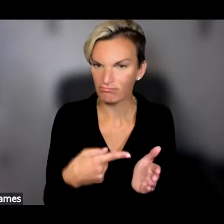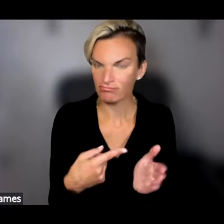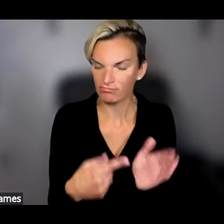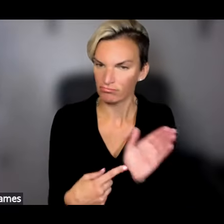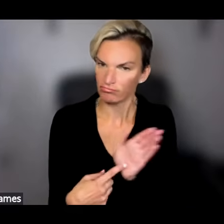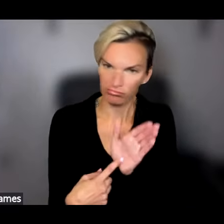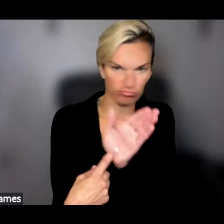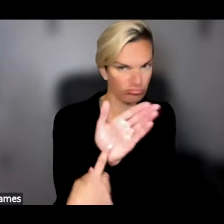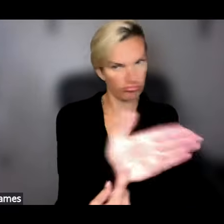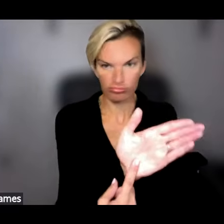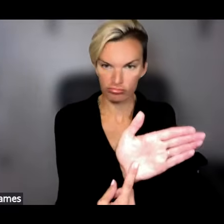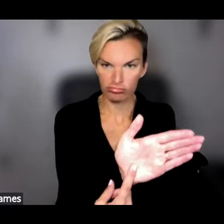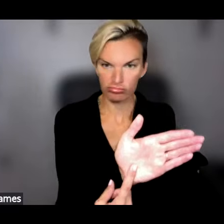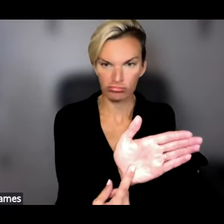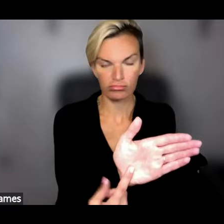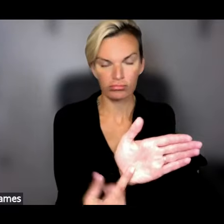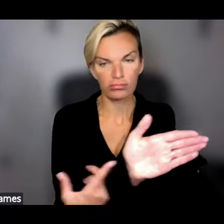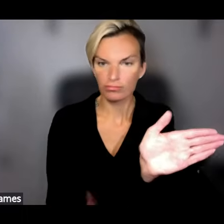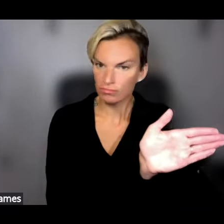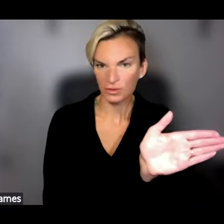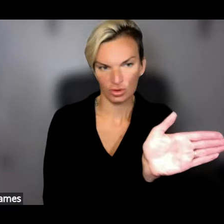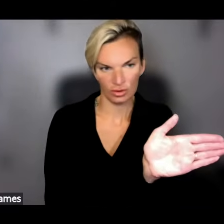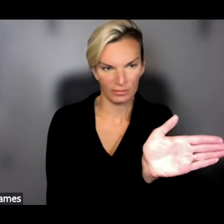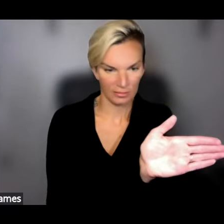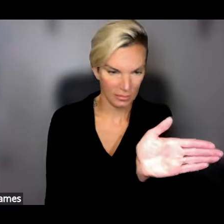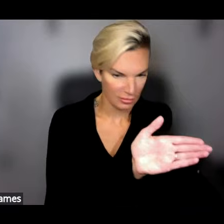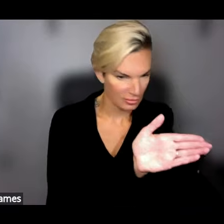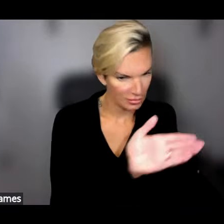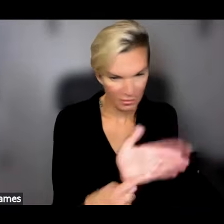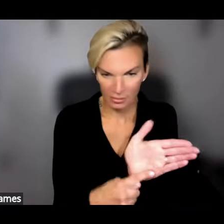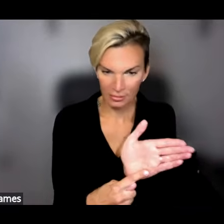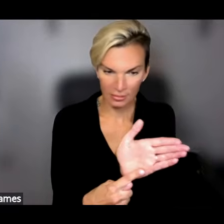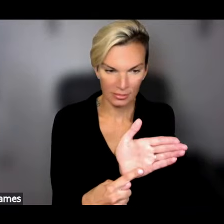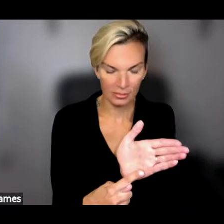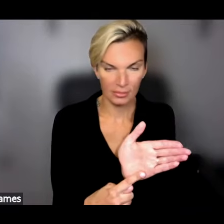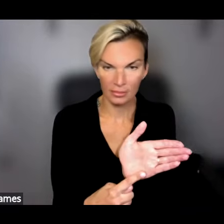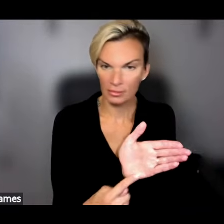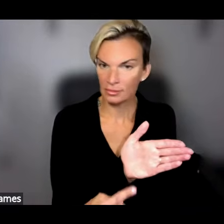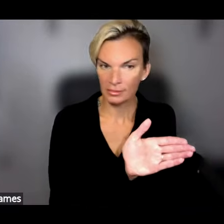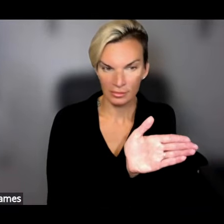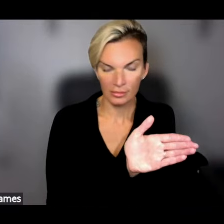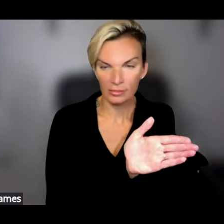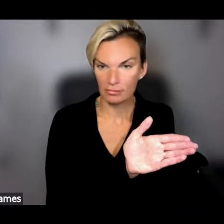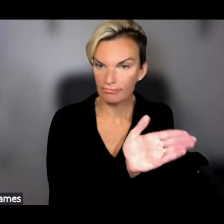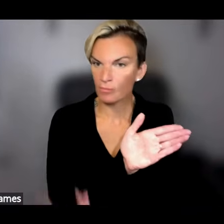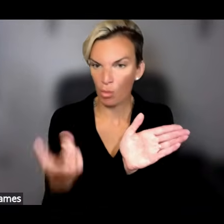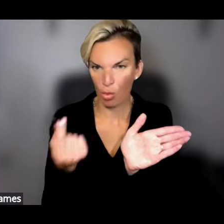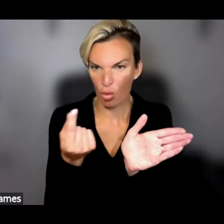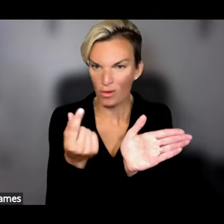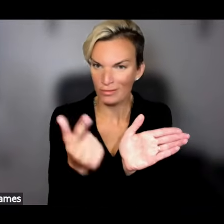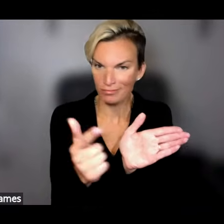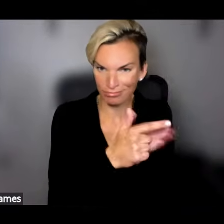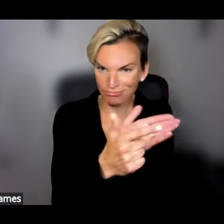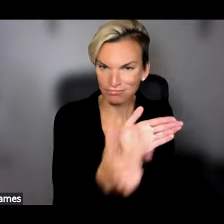So it's prohibitions and application beyond existing laws. So